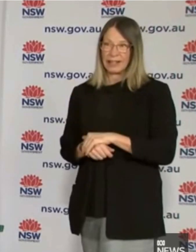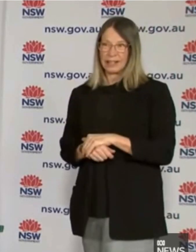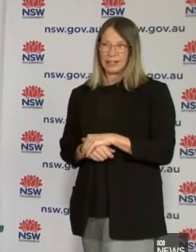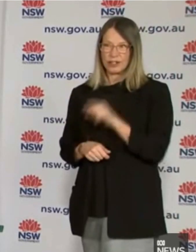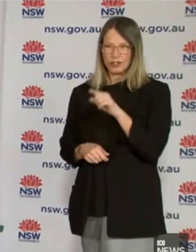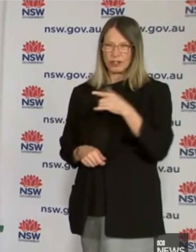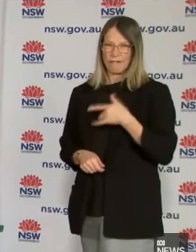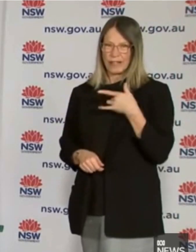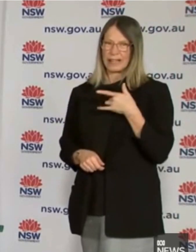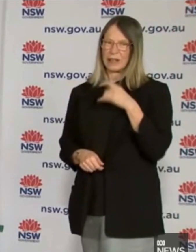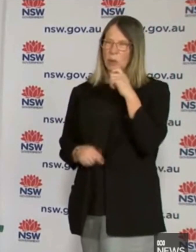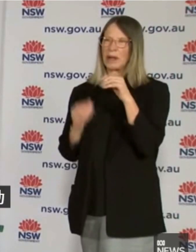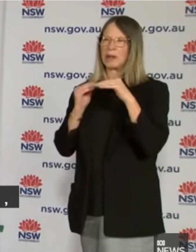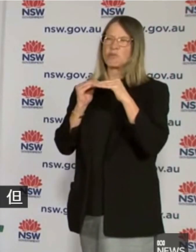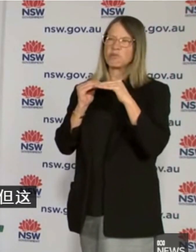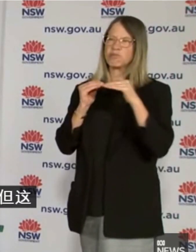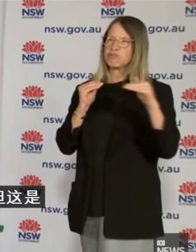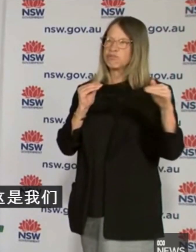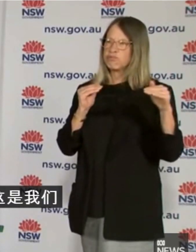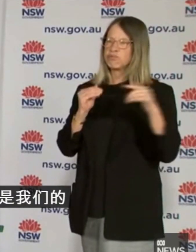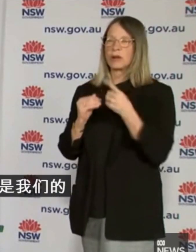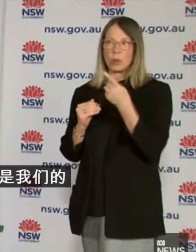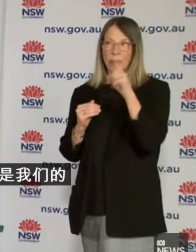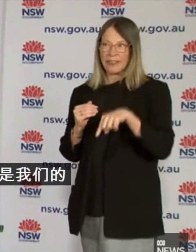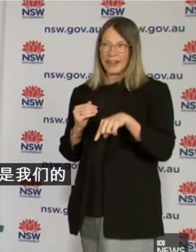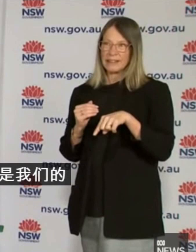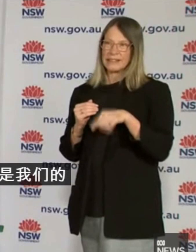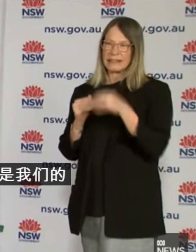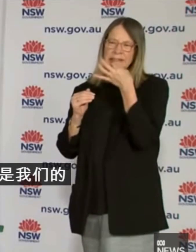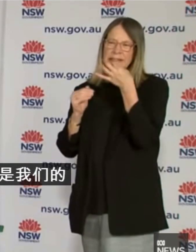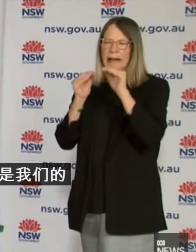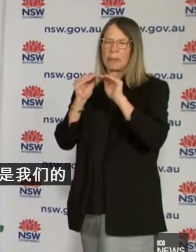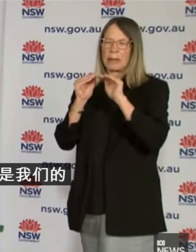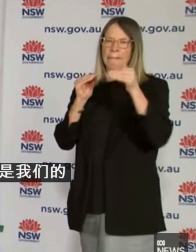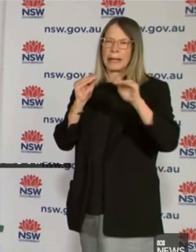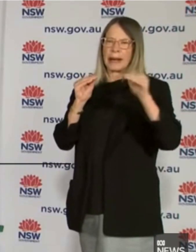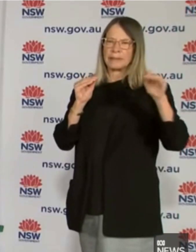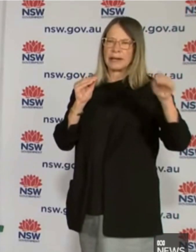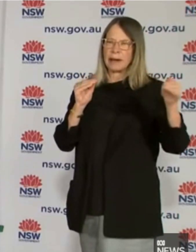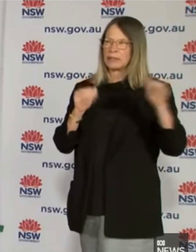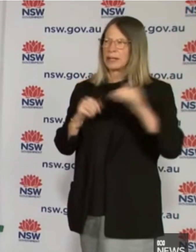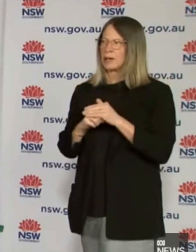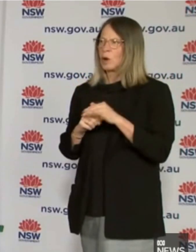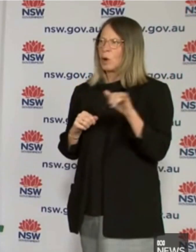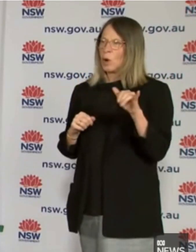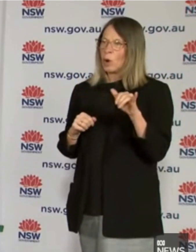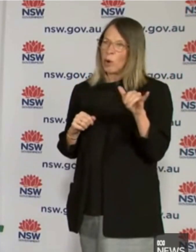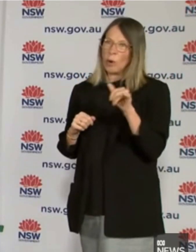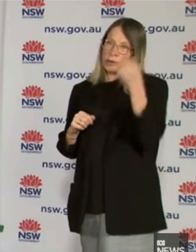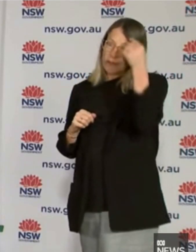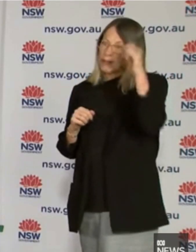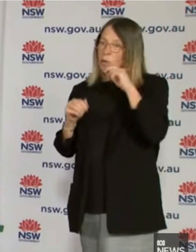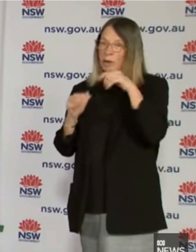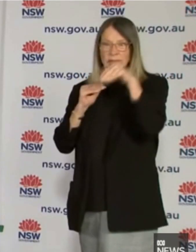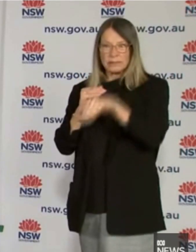at 1,000, and then go up and down? But is this our new baseline? Rather than, do we expect cases to ever come down past